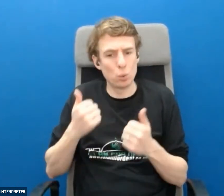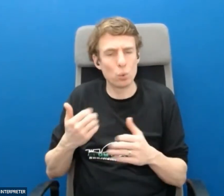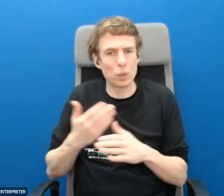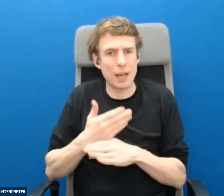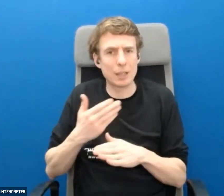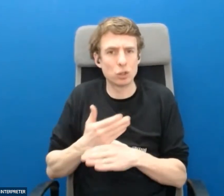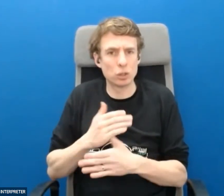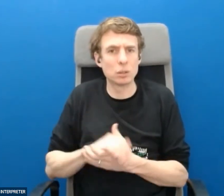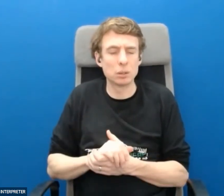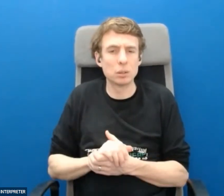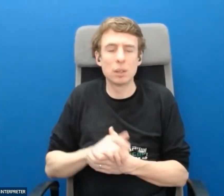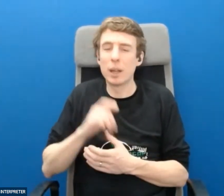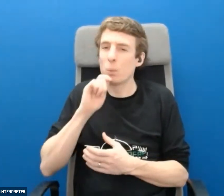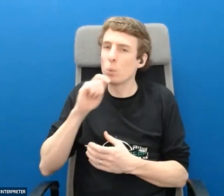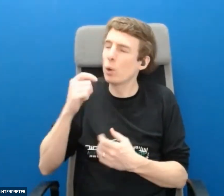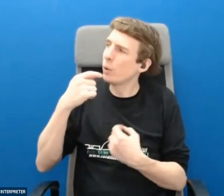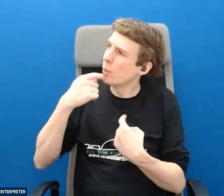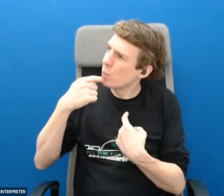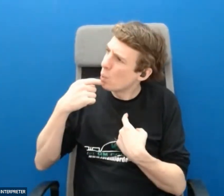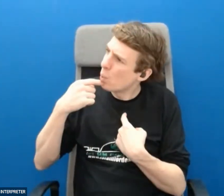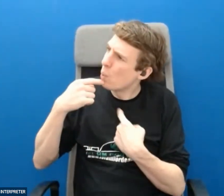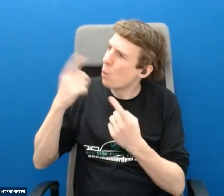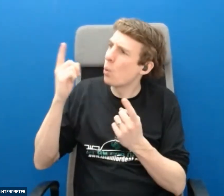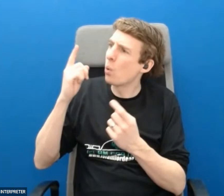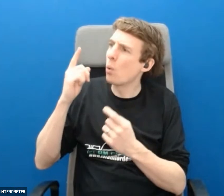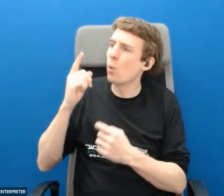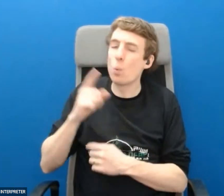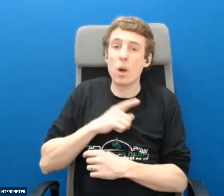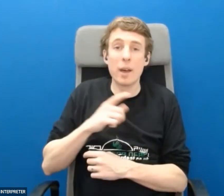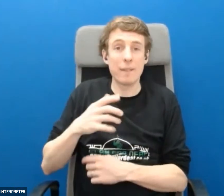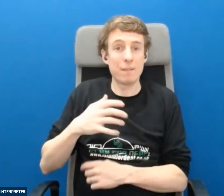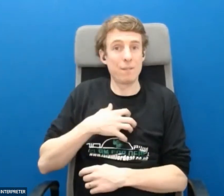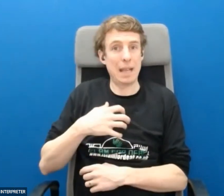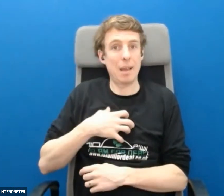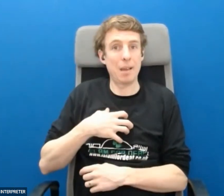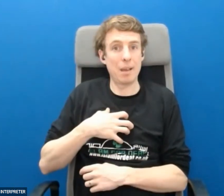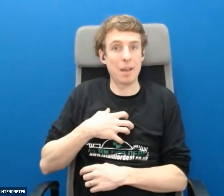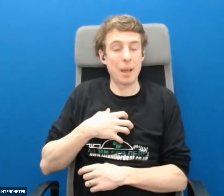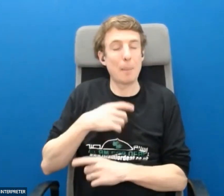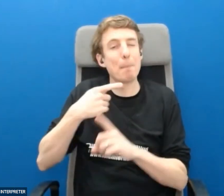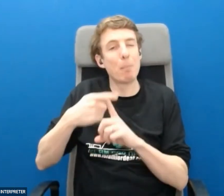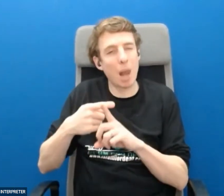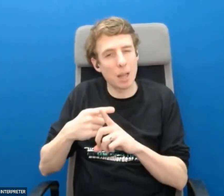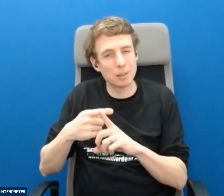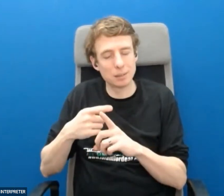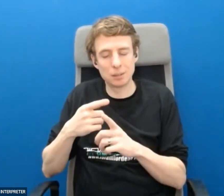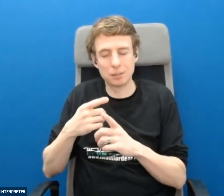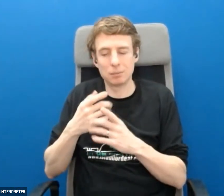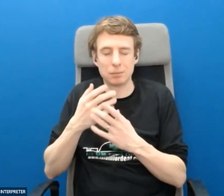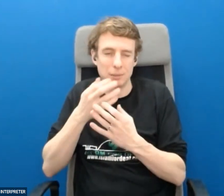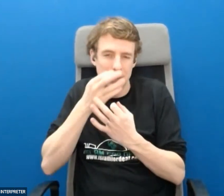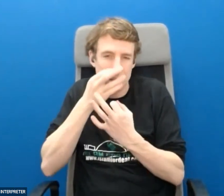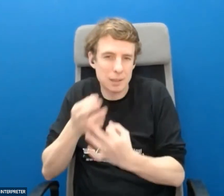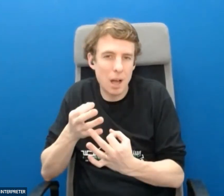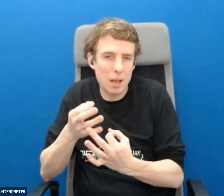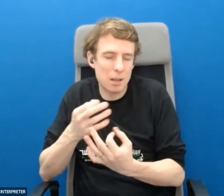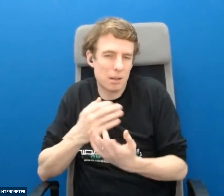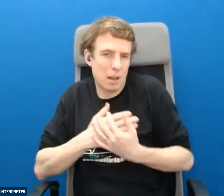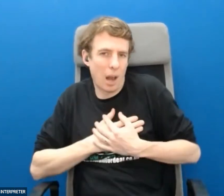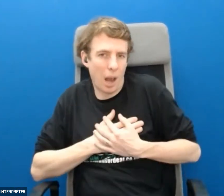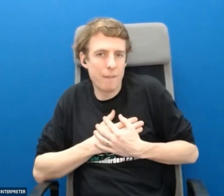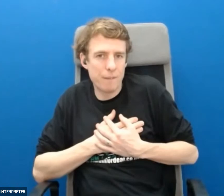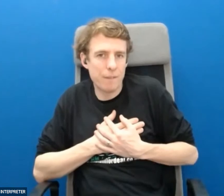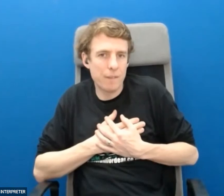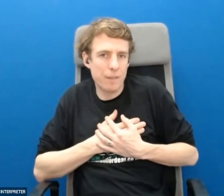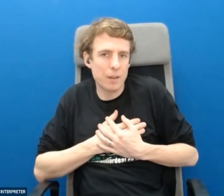out of desiring. So the love that they had resulted in this desire